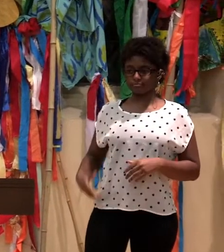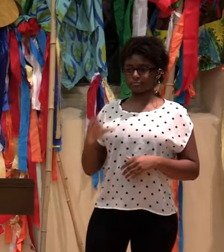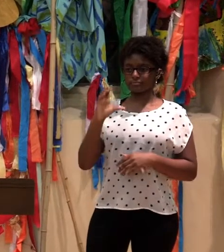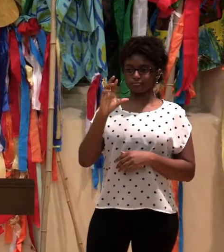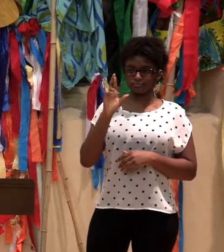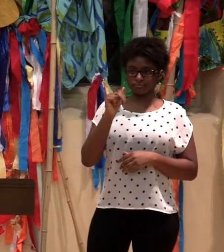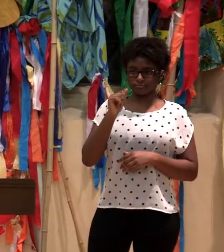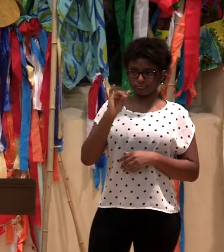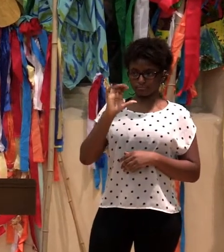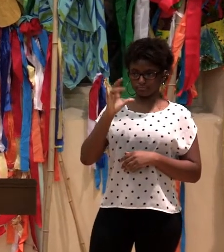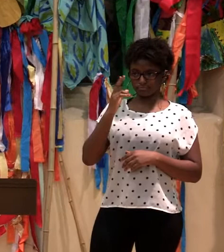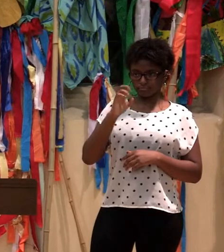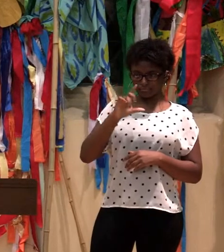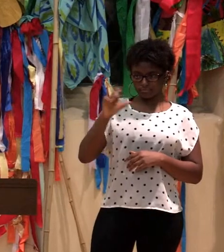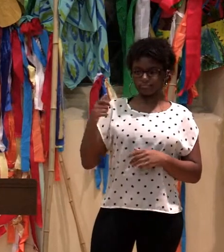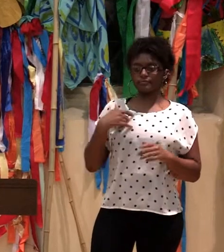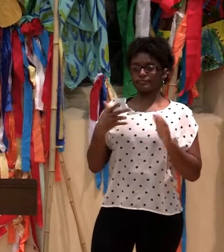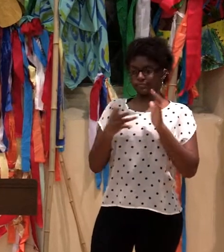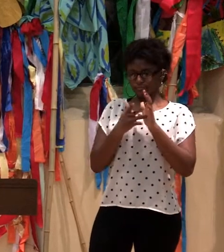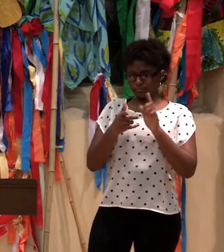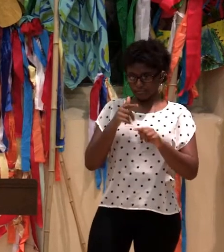Hi again, I'm Congregational,